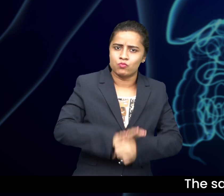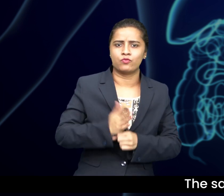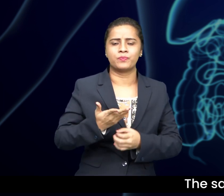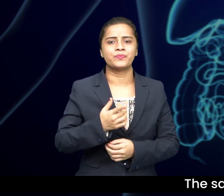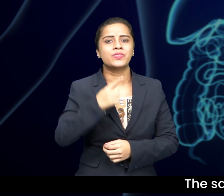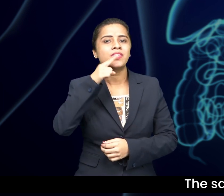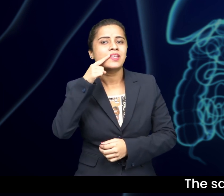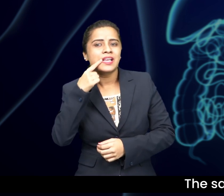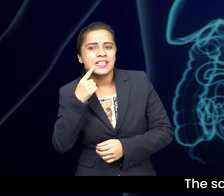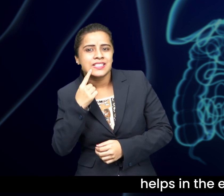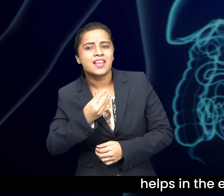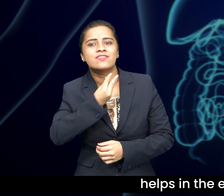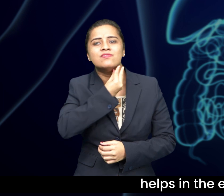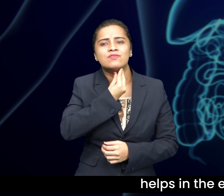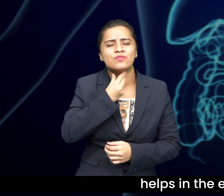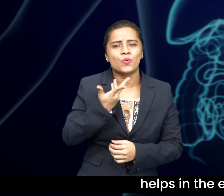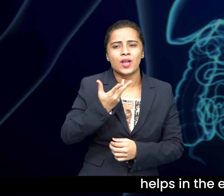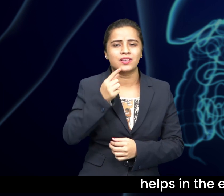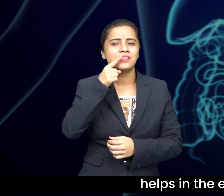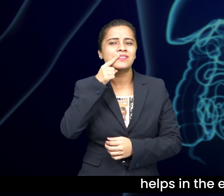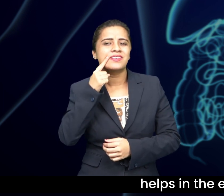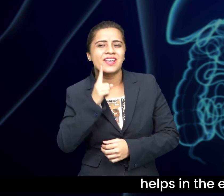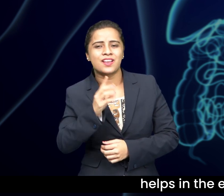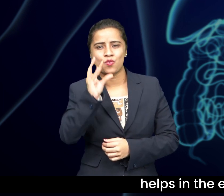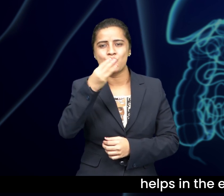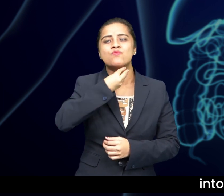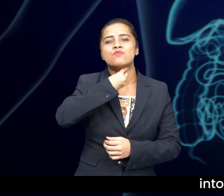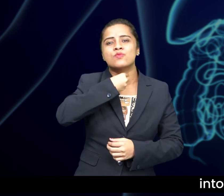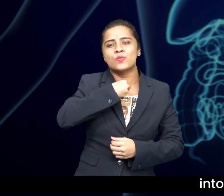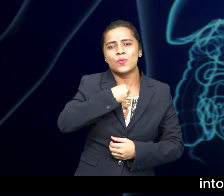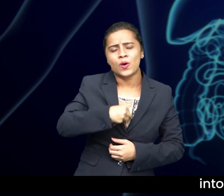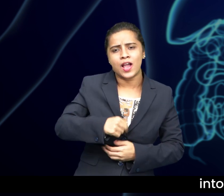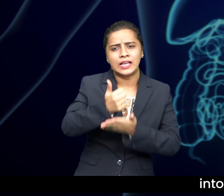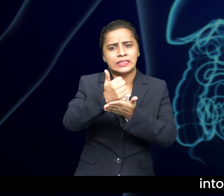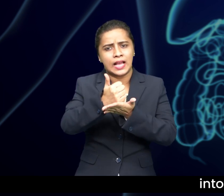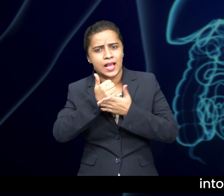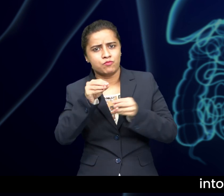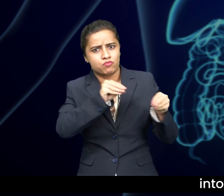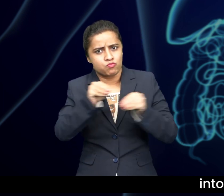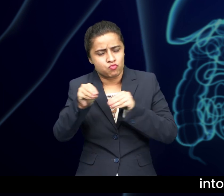The saliva in the bolus helps in the easy movement of food into the stomach.